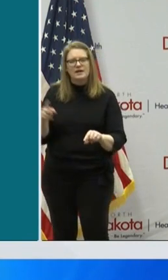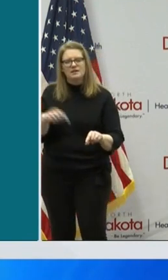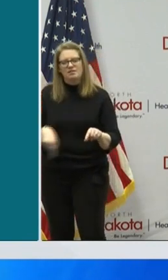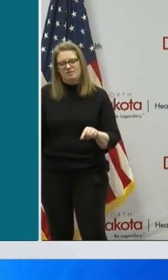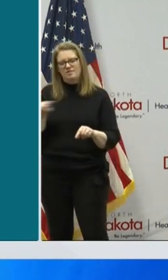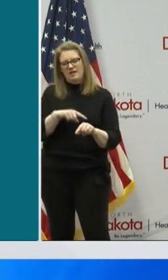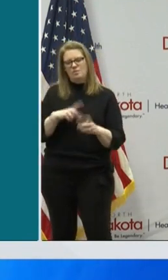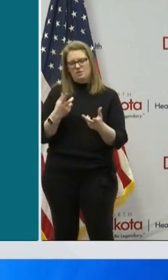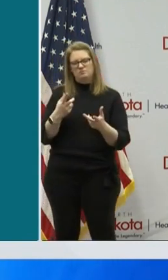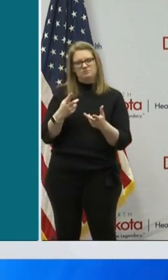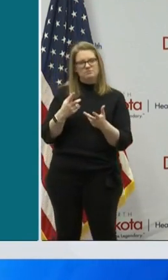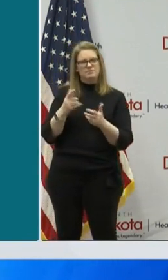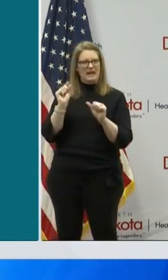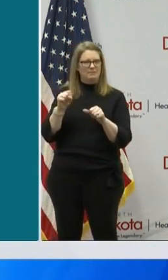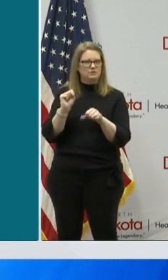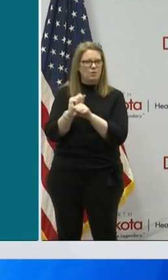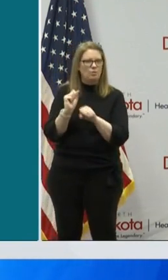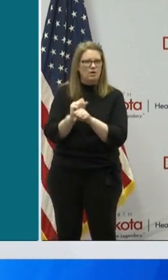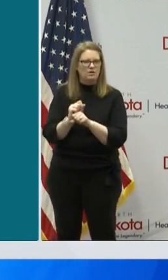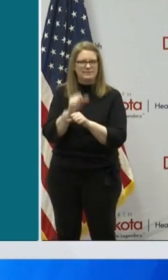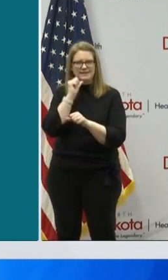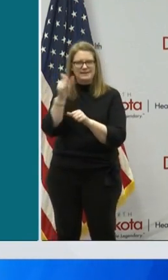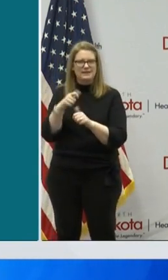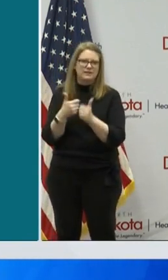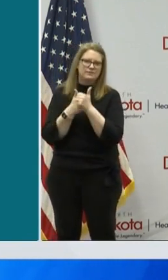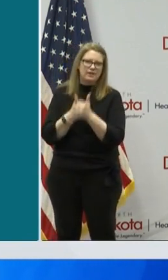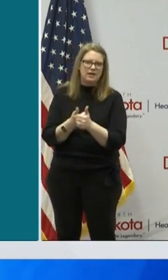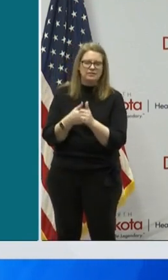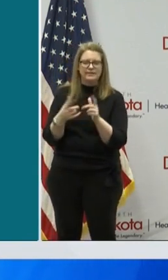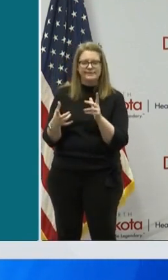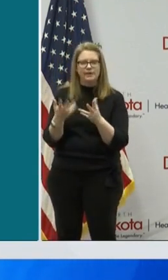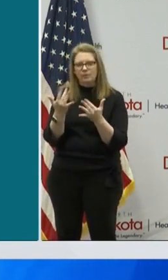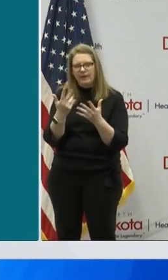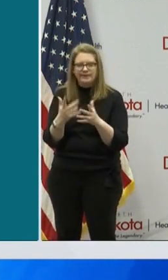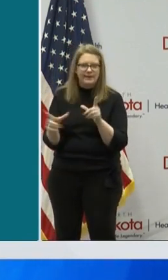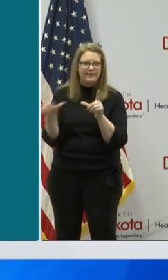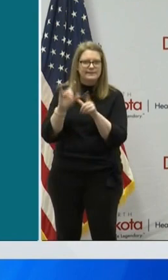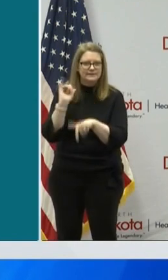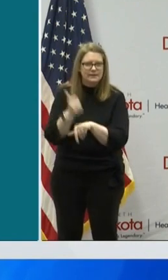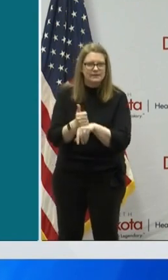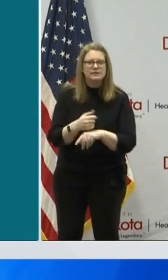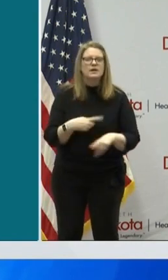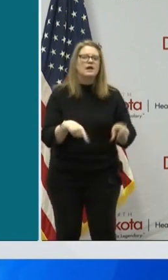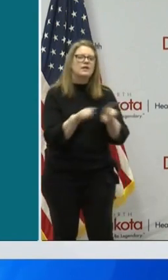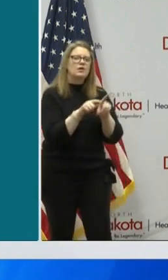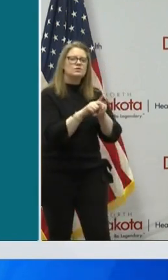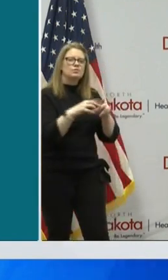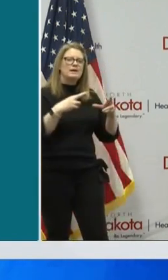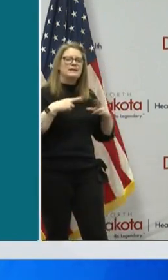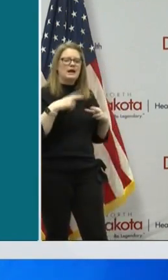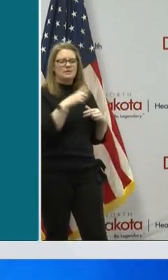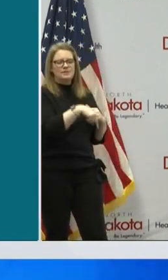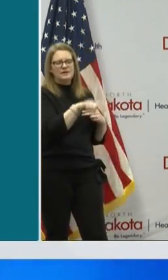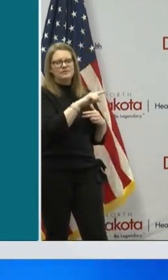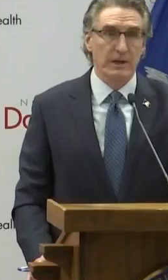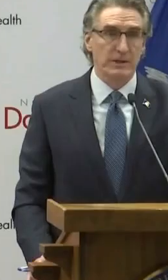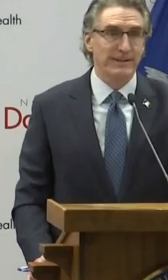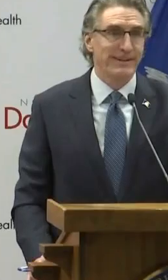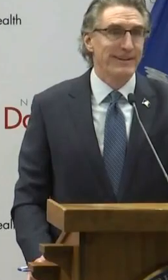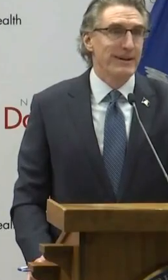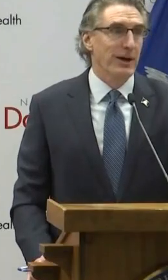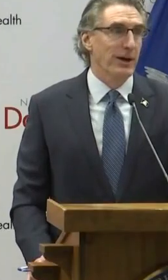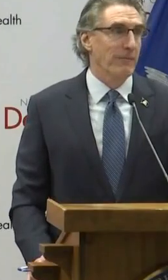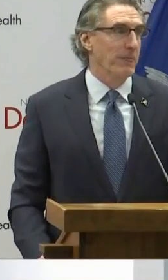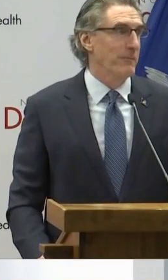retiree pay. This was key because other states had done that. We had people retiring from Grand Forks Air Force Base that were moving to Minnesota, even, if you can